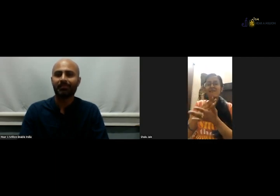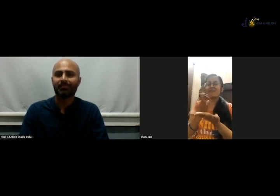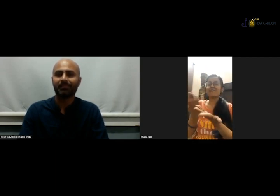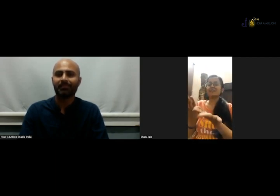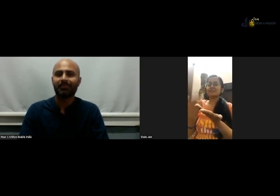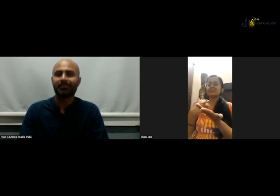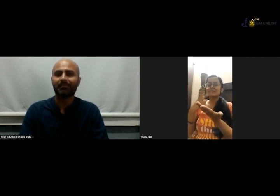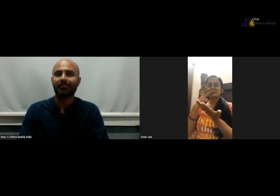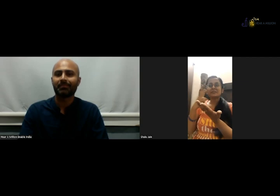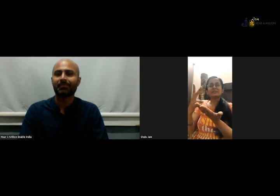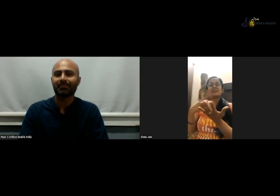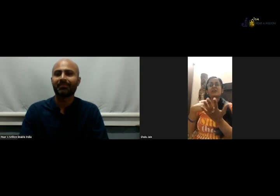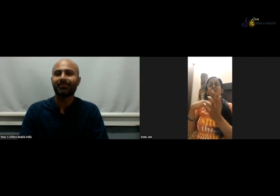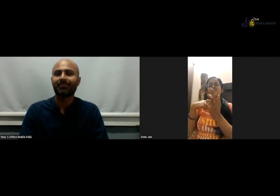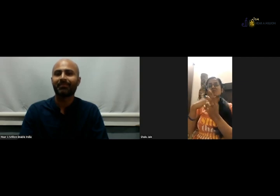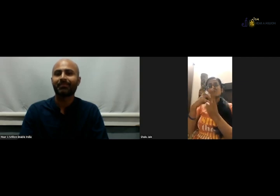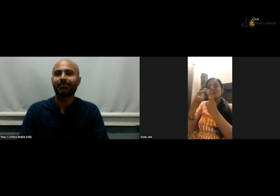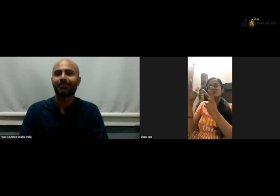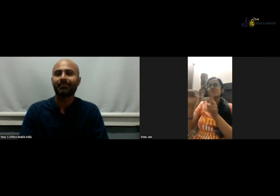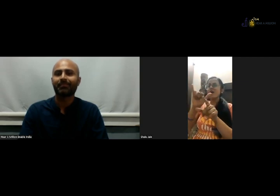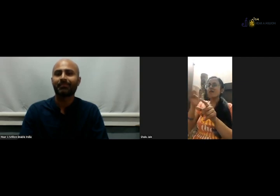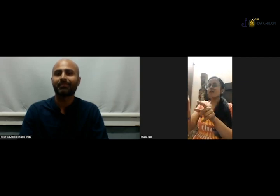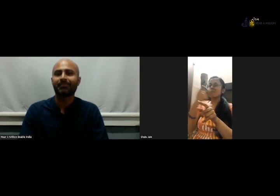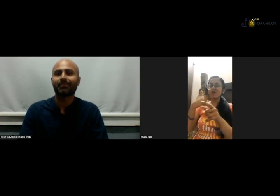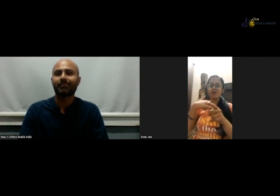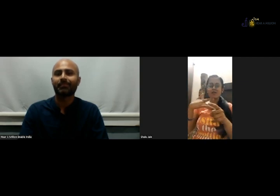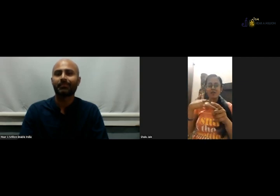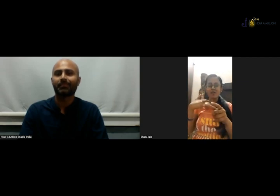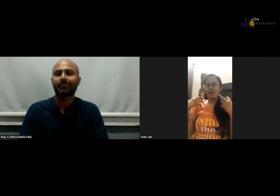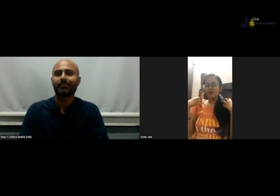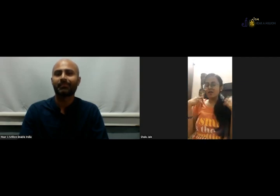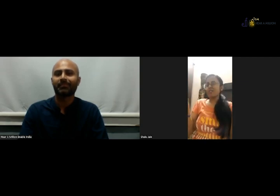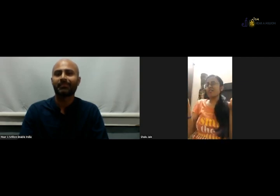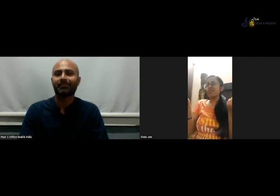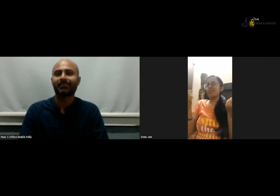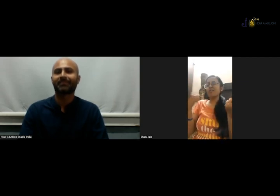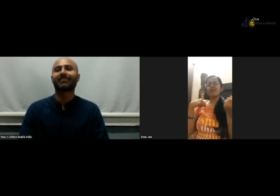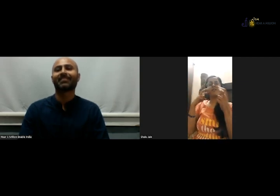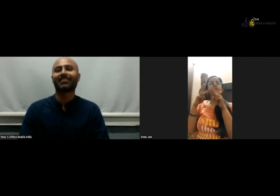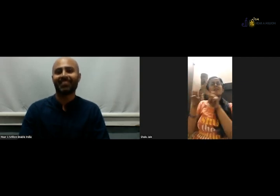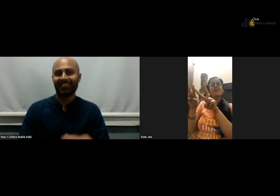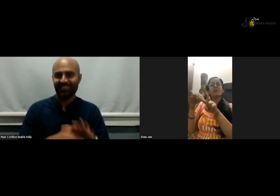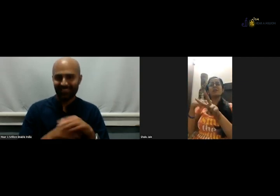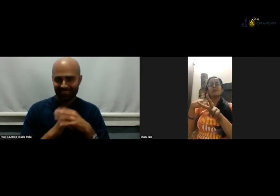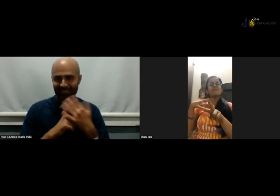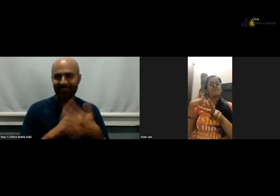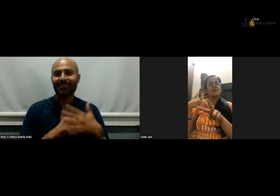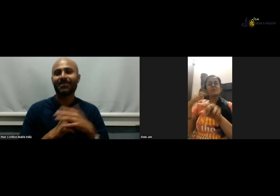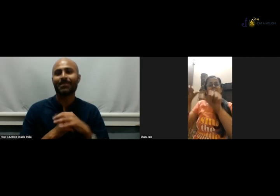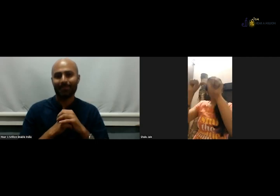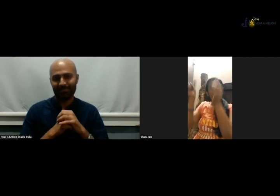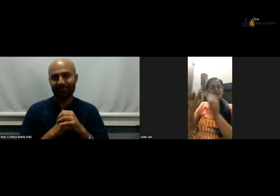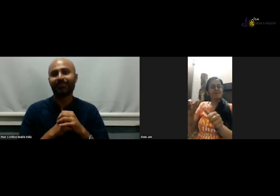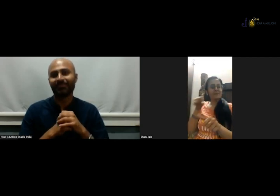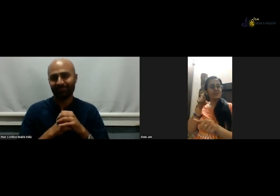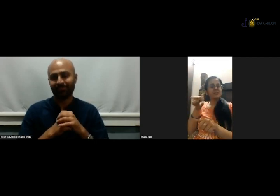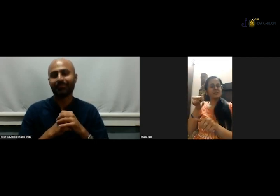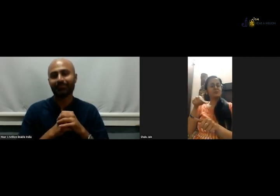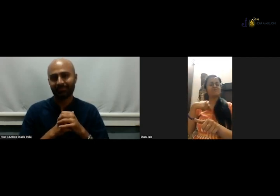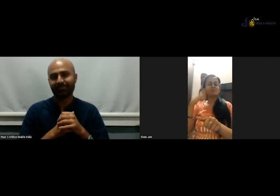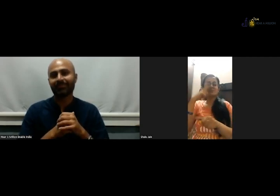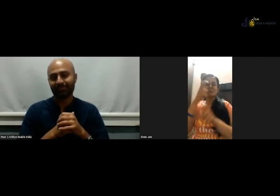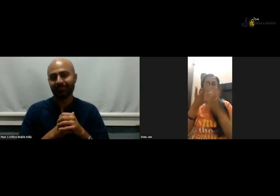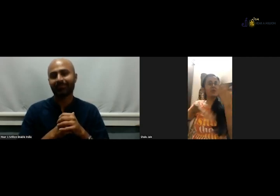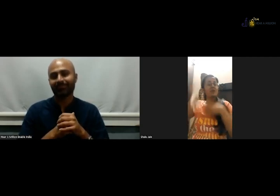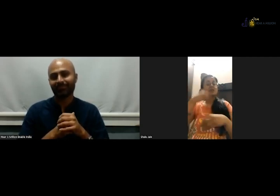the institution, the school, and then she was studying as well. While looking at her,